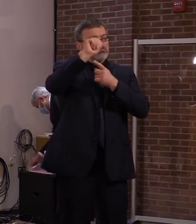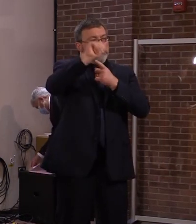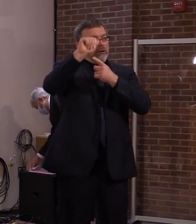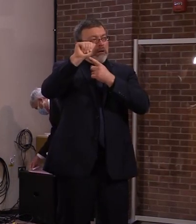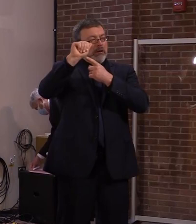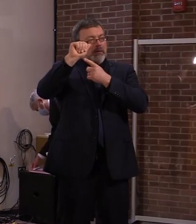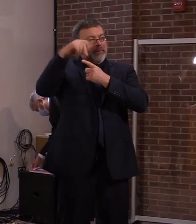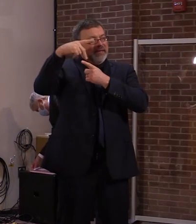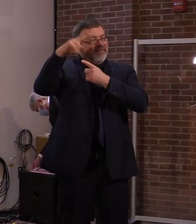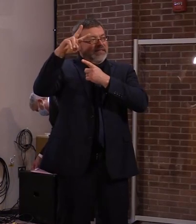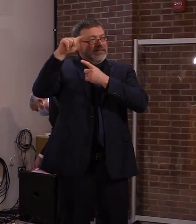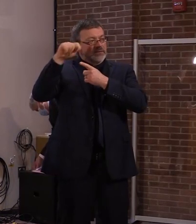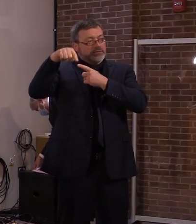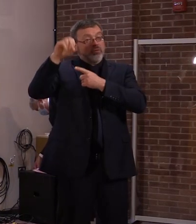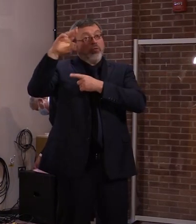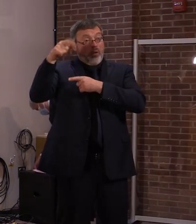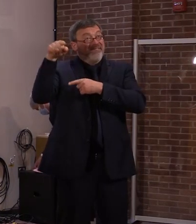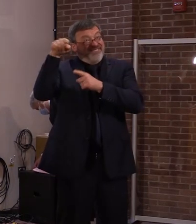aapvt.org.